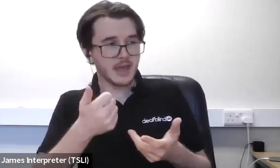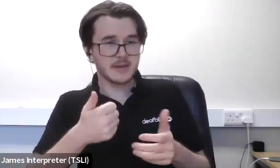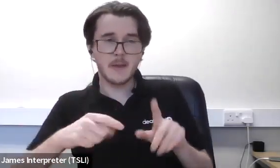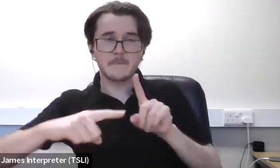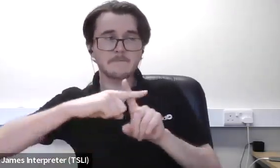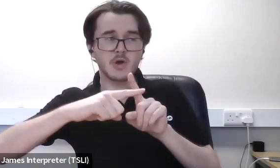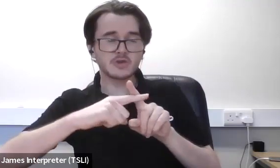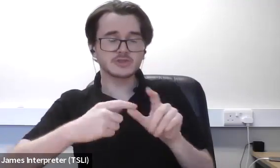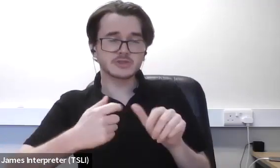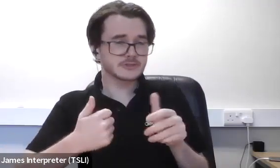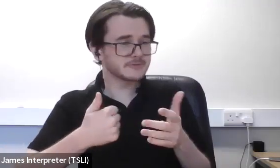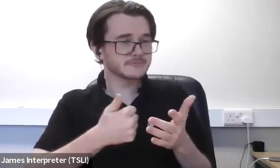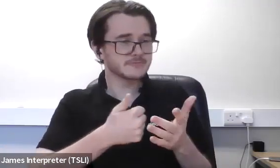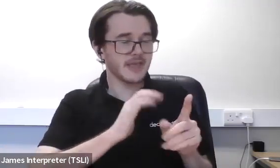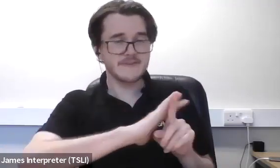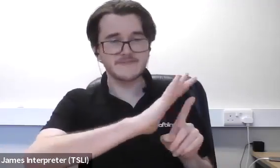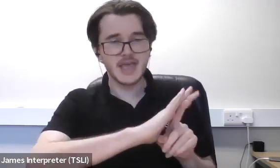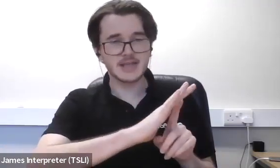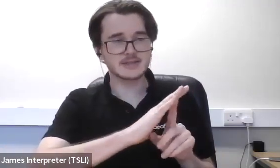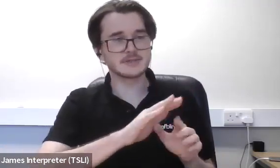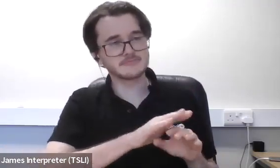useful, lasting legacy.